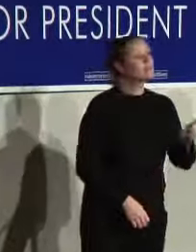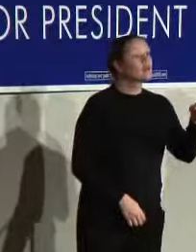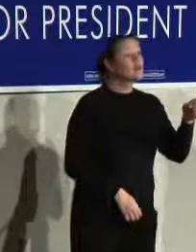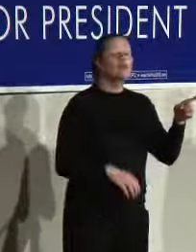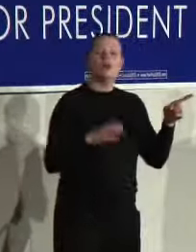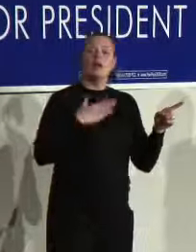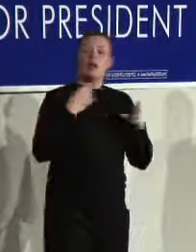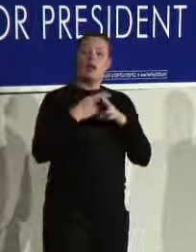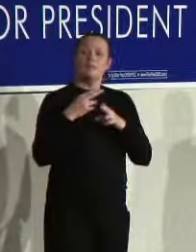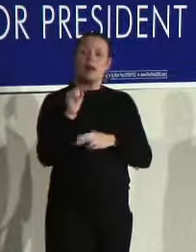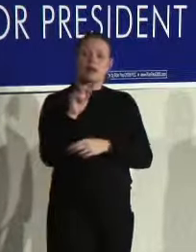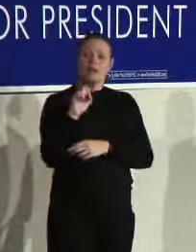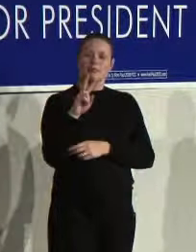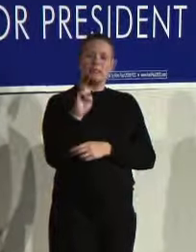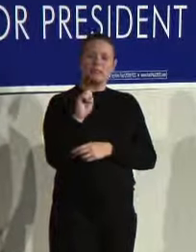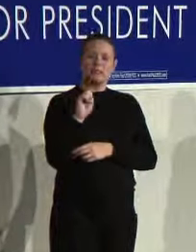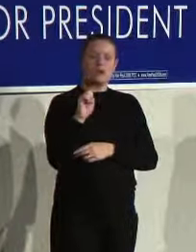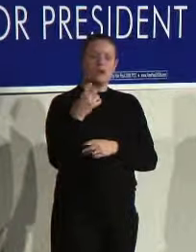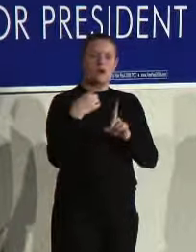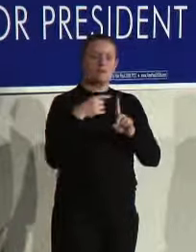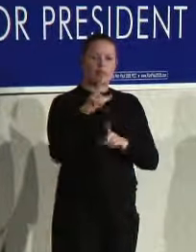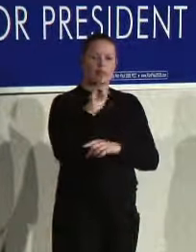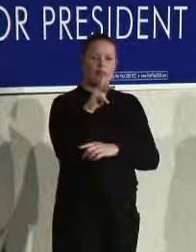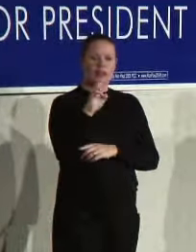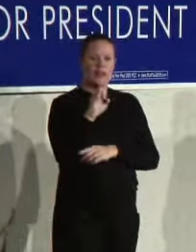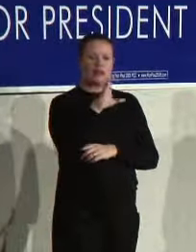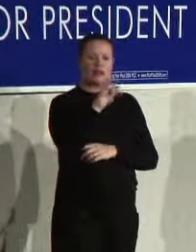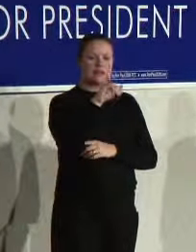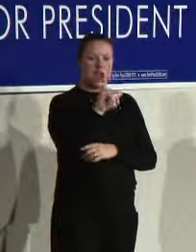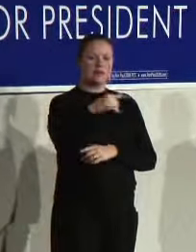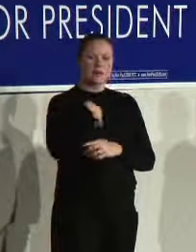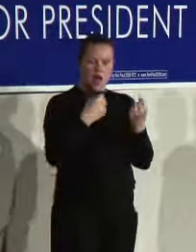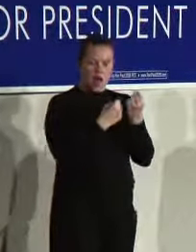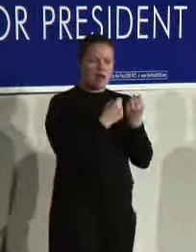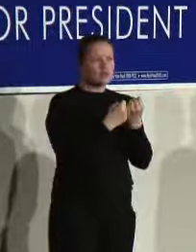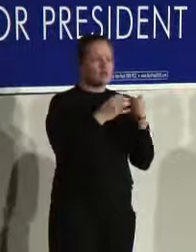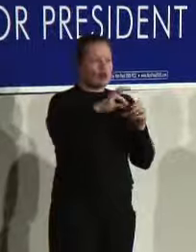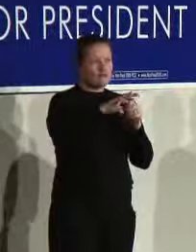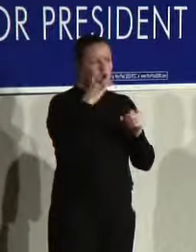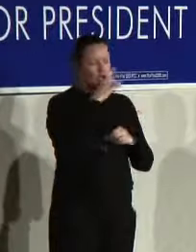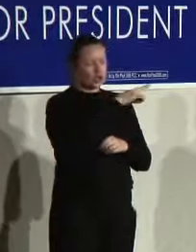Steve Robinson from Lake County, which went for you in the caucus in February.